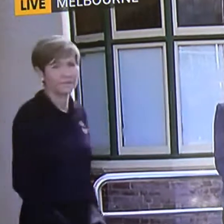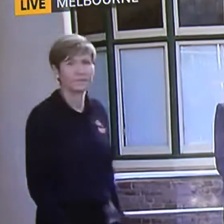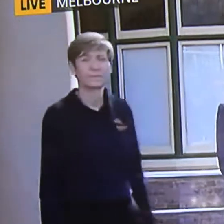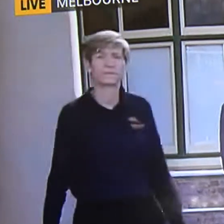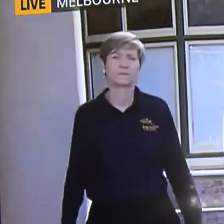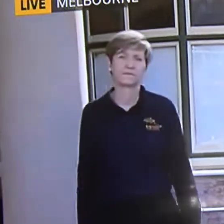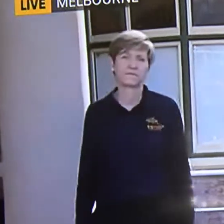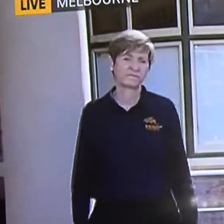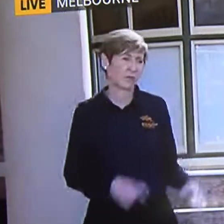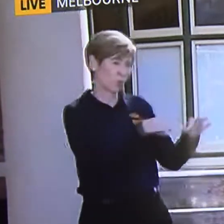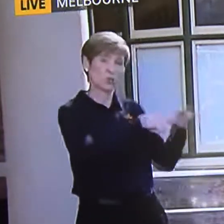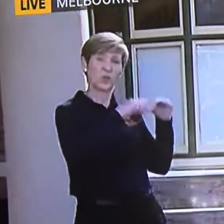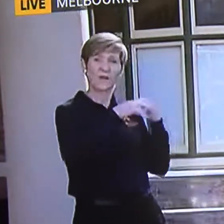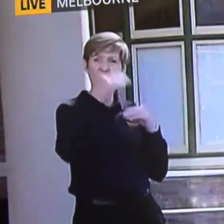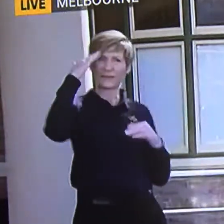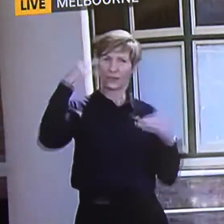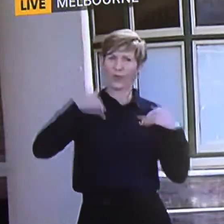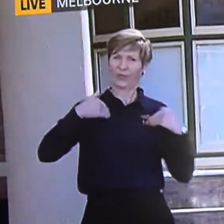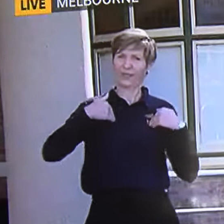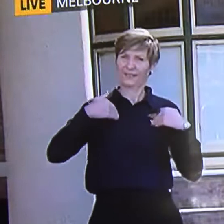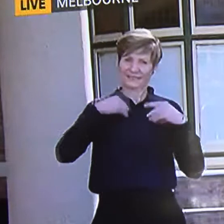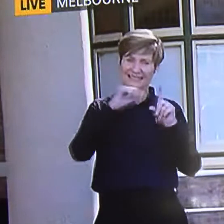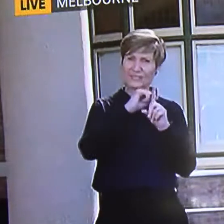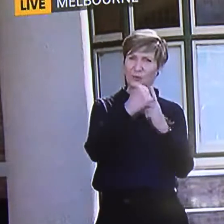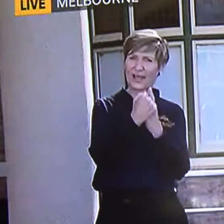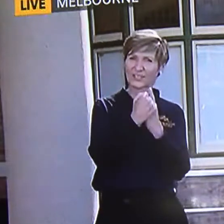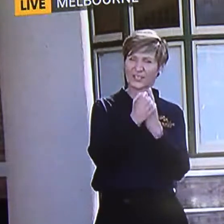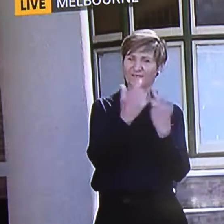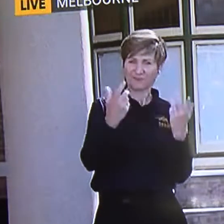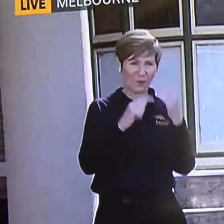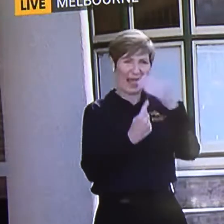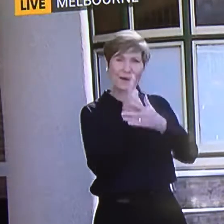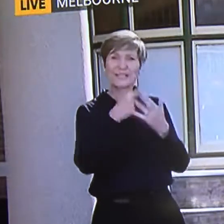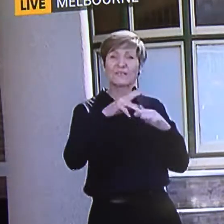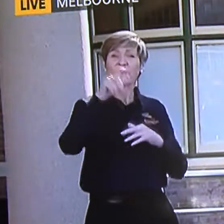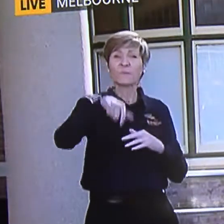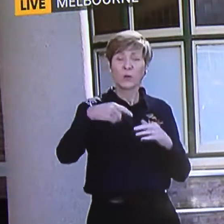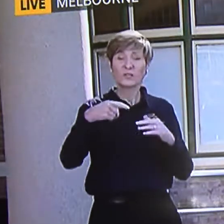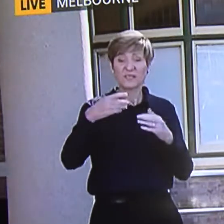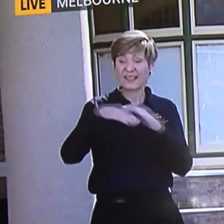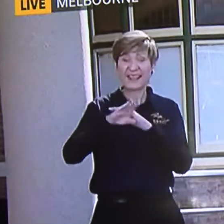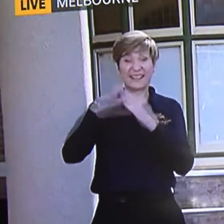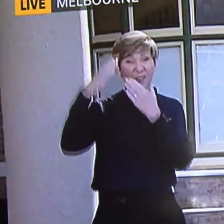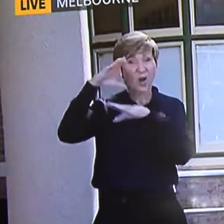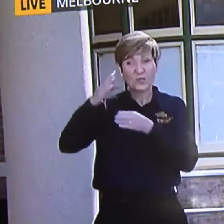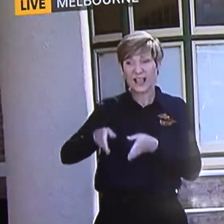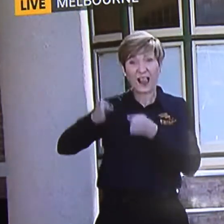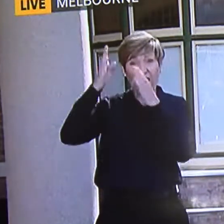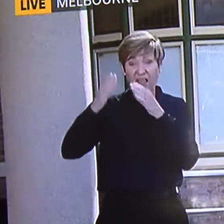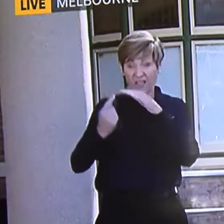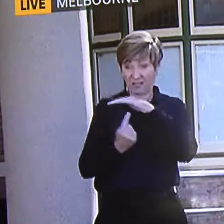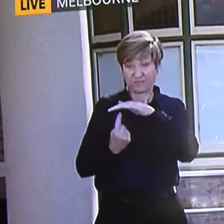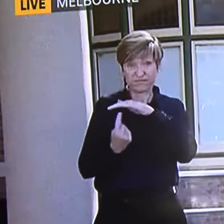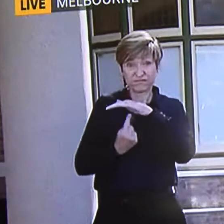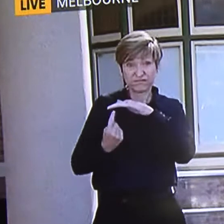health situation in the hotel quarantine? World Health Organization guidelines for